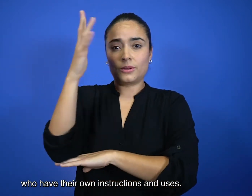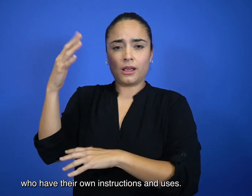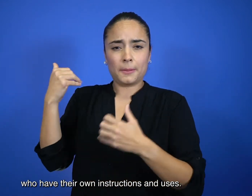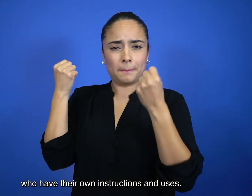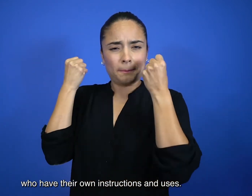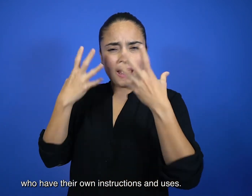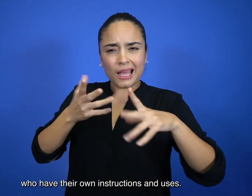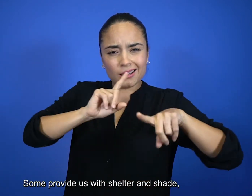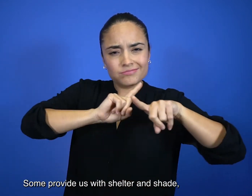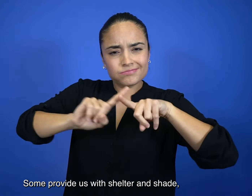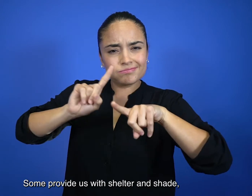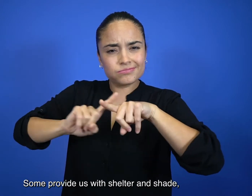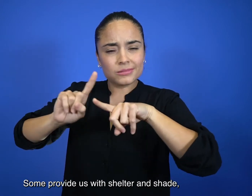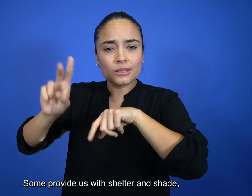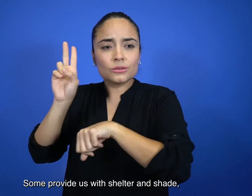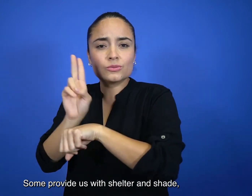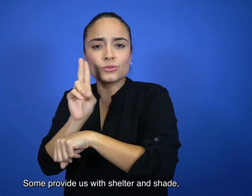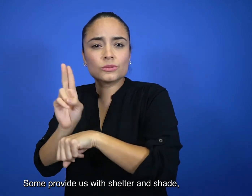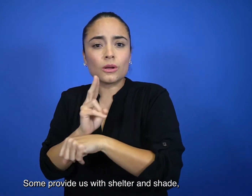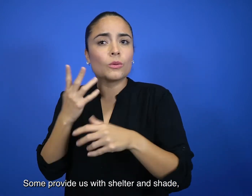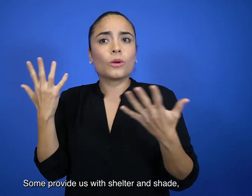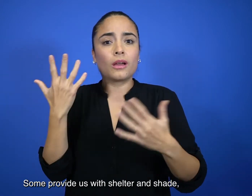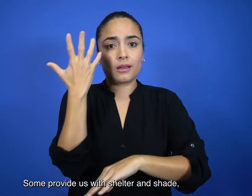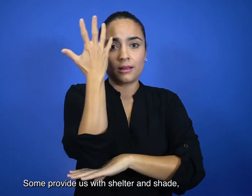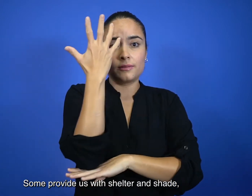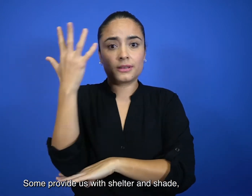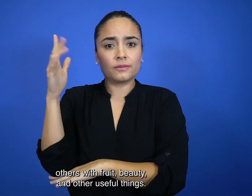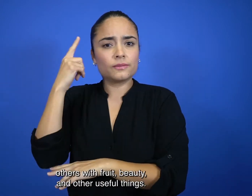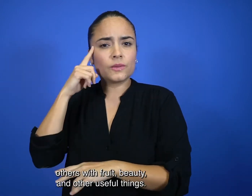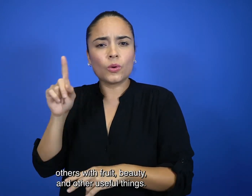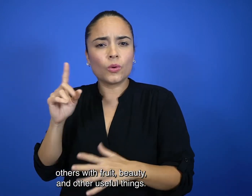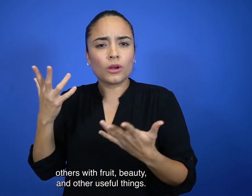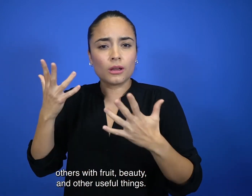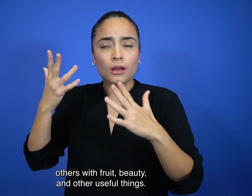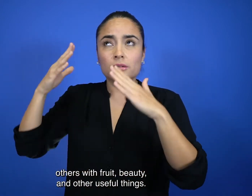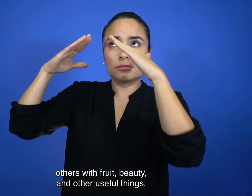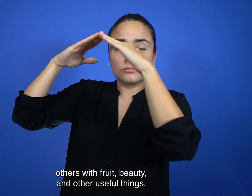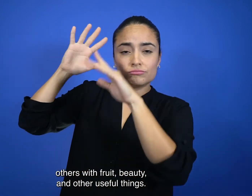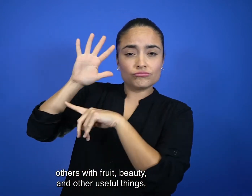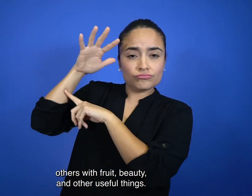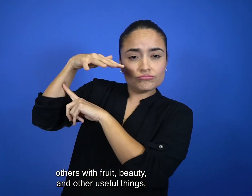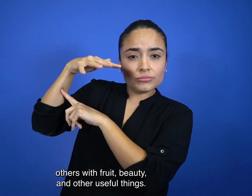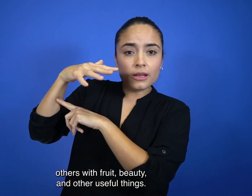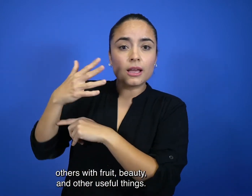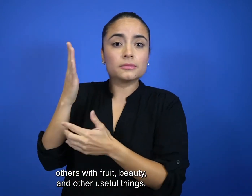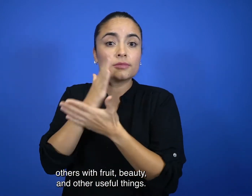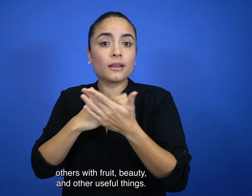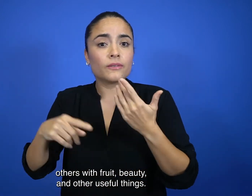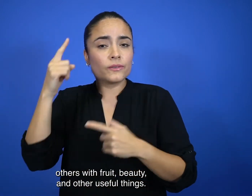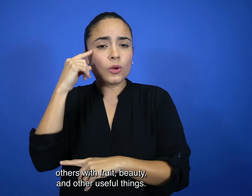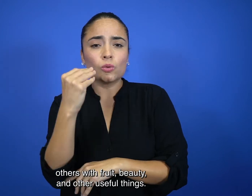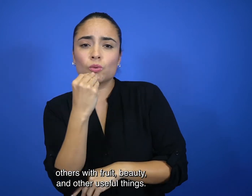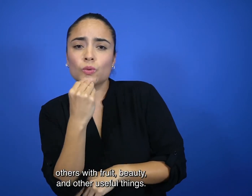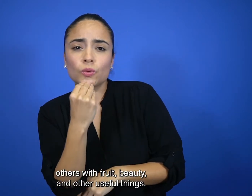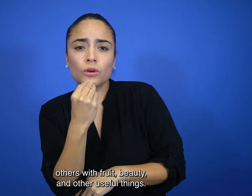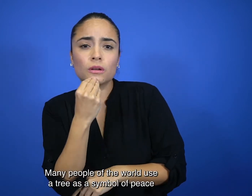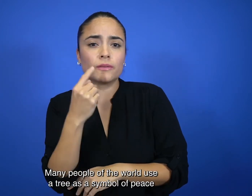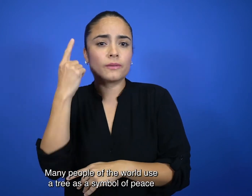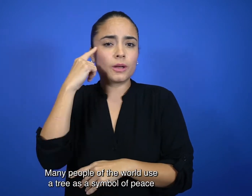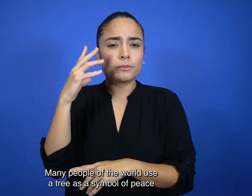uses. Some provide us with shelter and shade, others with fruit, beauty, and other useful things. Many people of